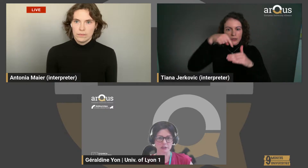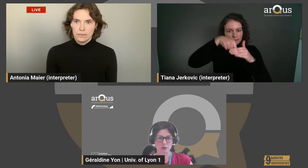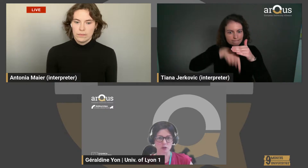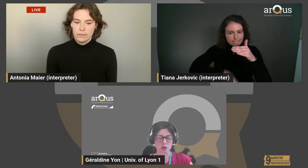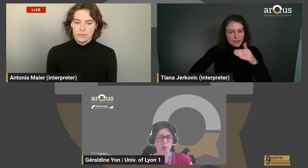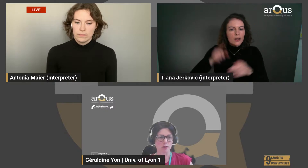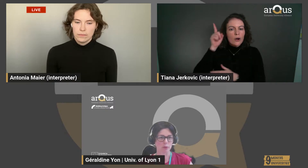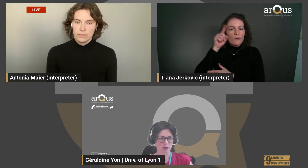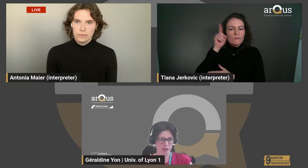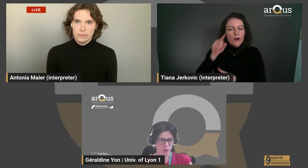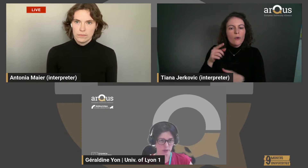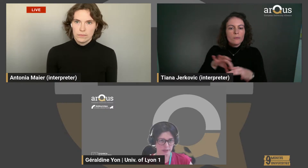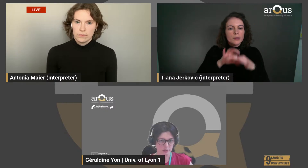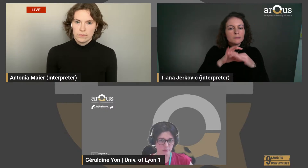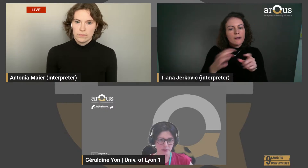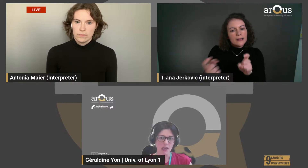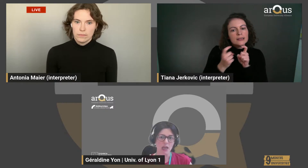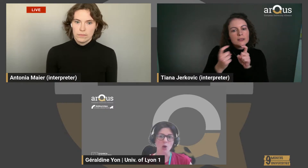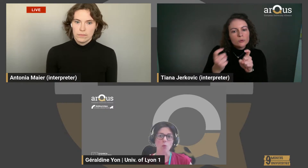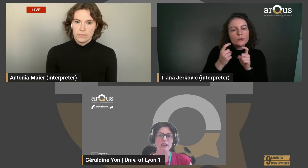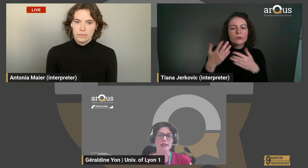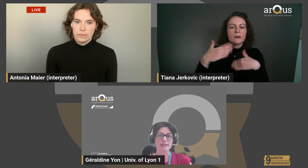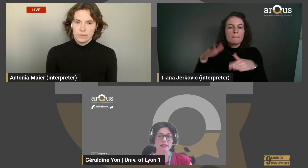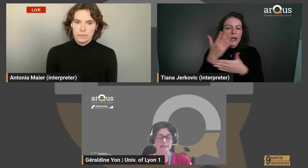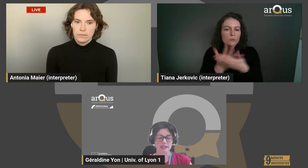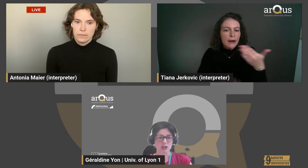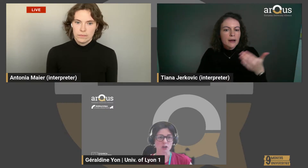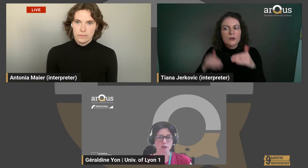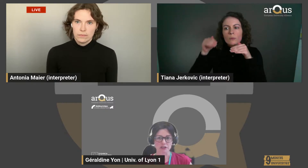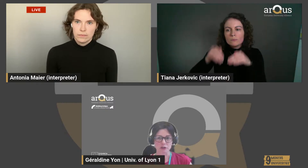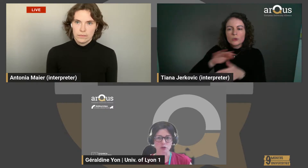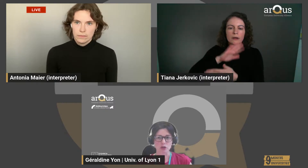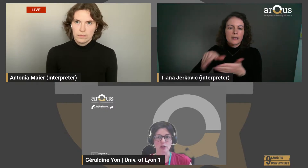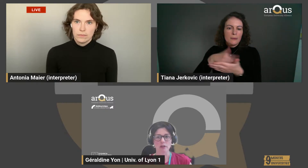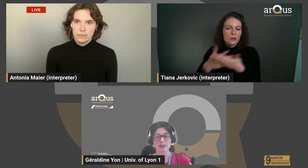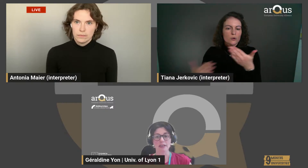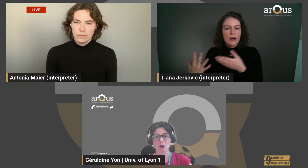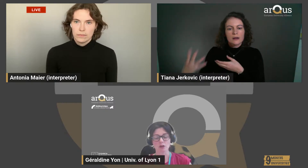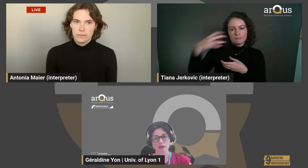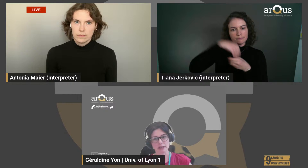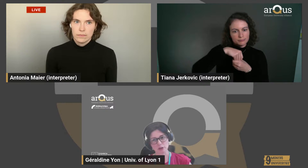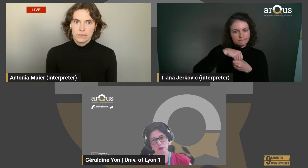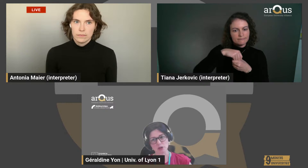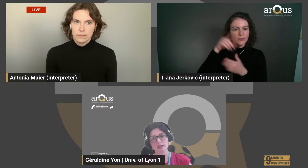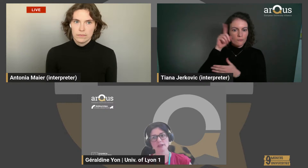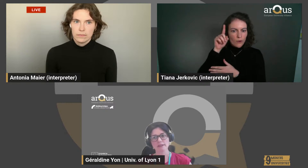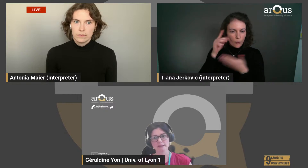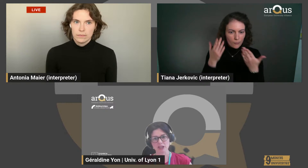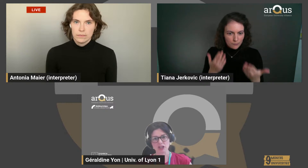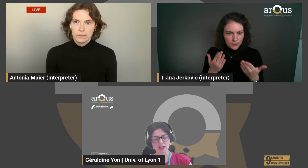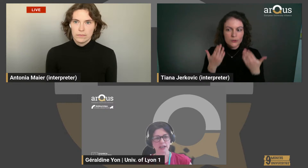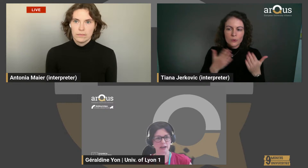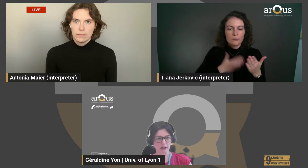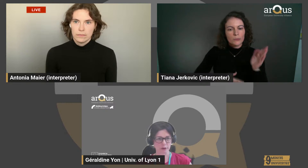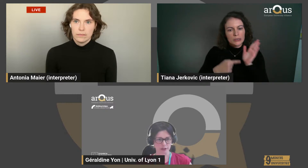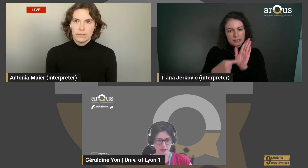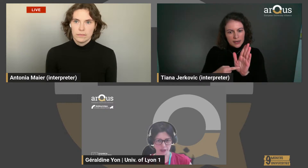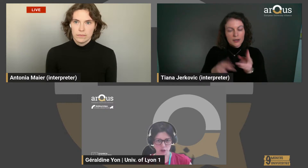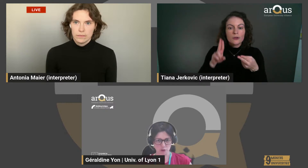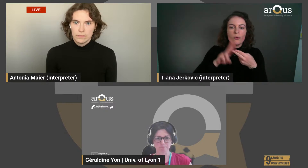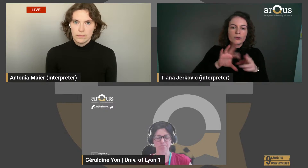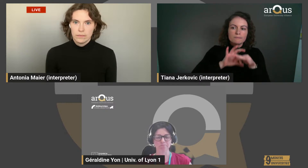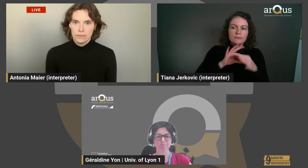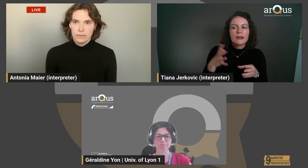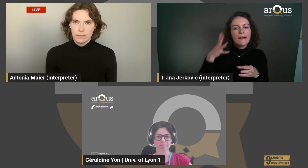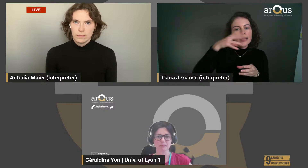in discussion about multilingualism. Why are they essential for discussion on inclusion, teaching, and higher